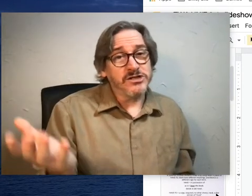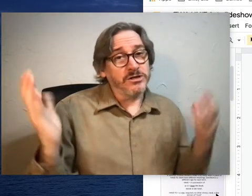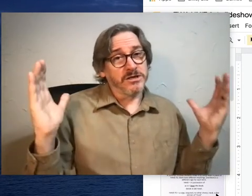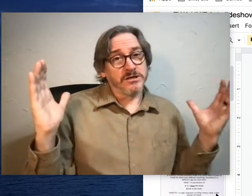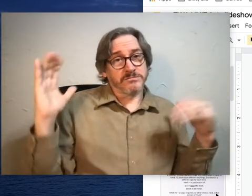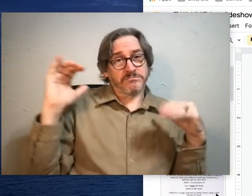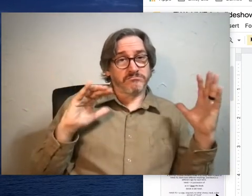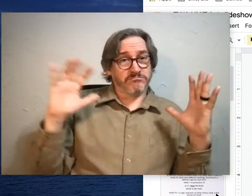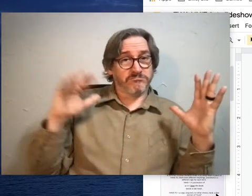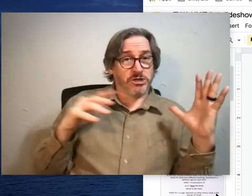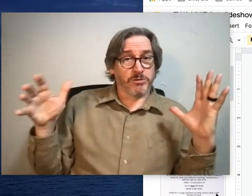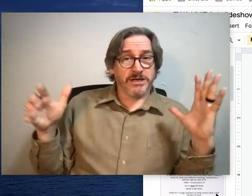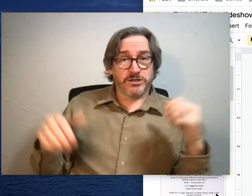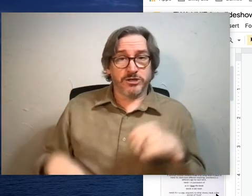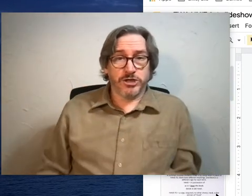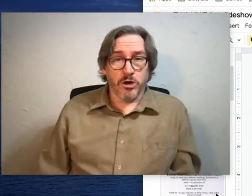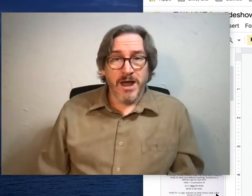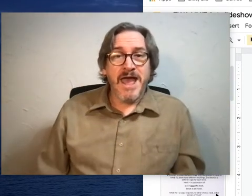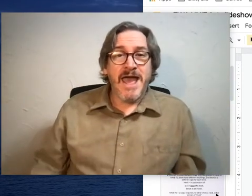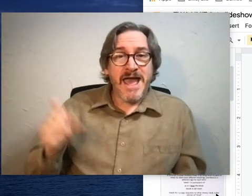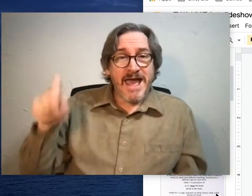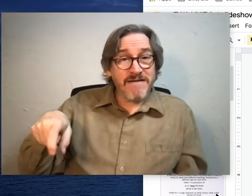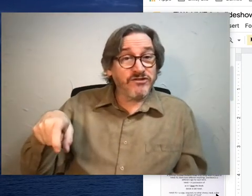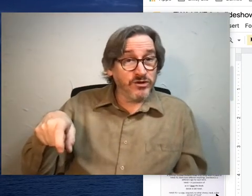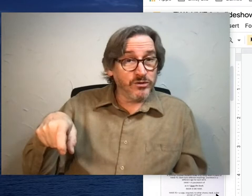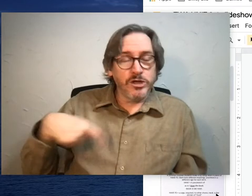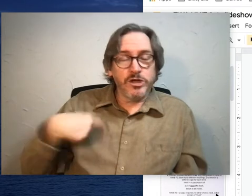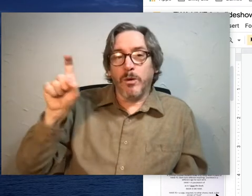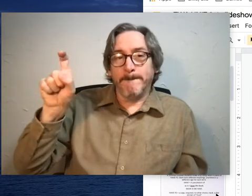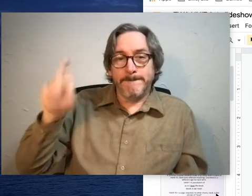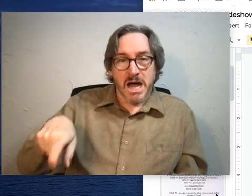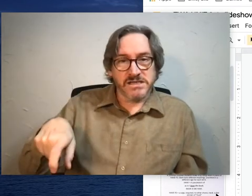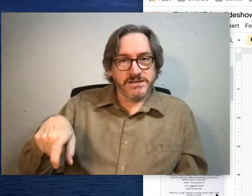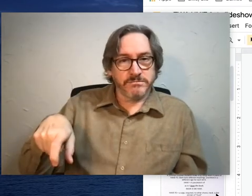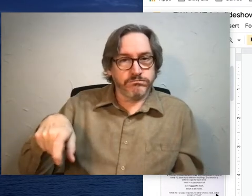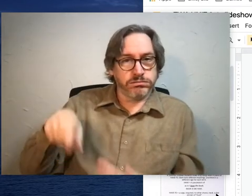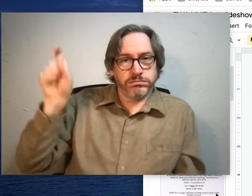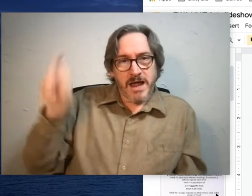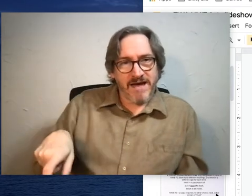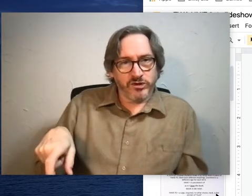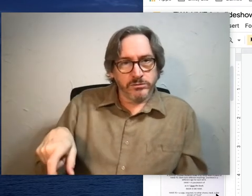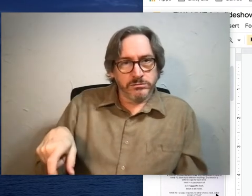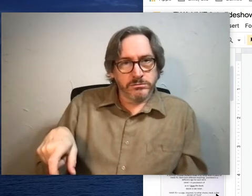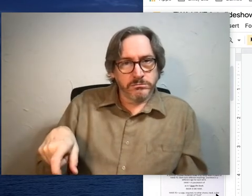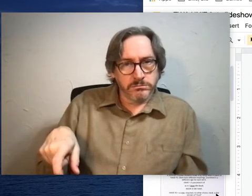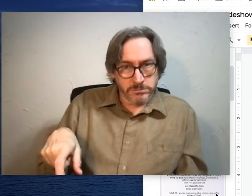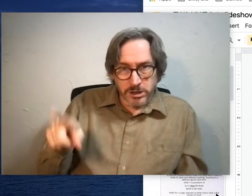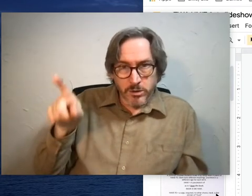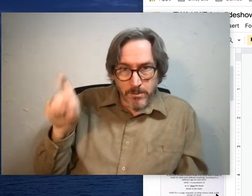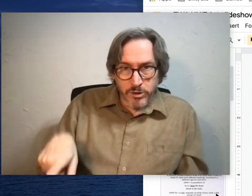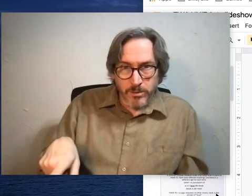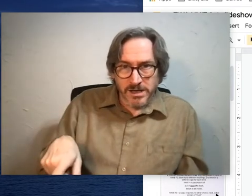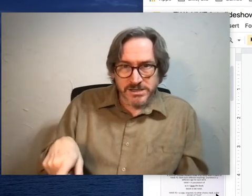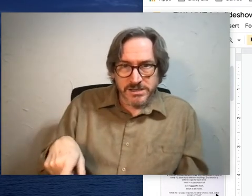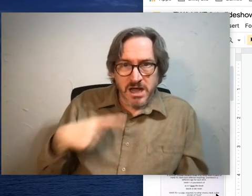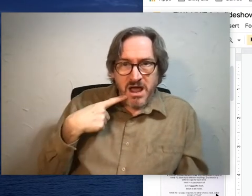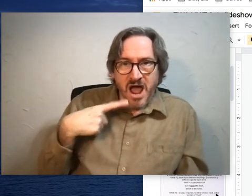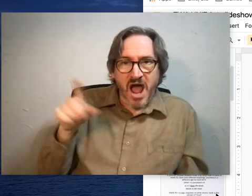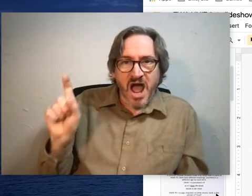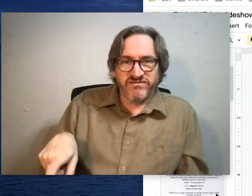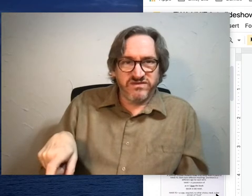This is a good little grid to show. Have to, you must. Have to. You